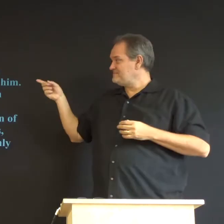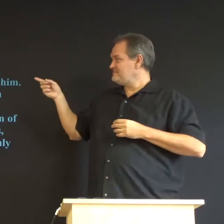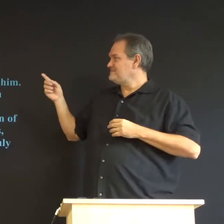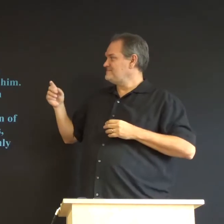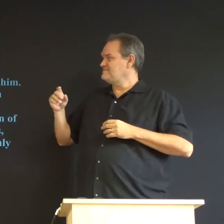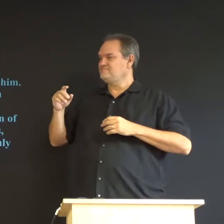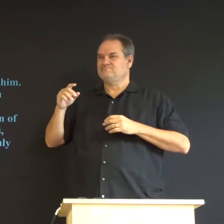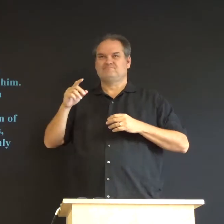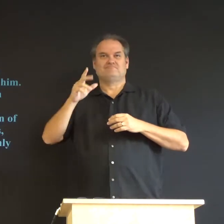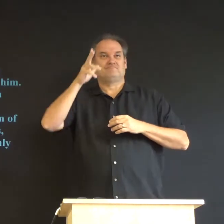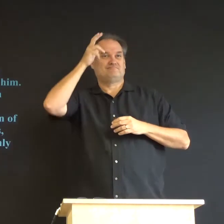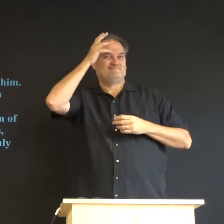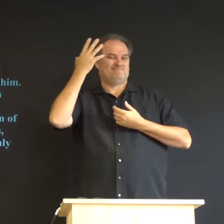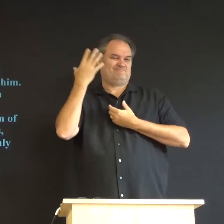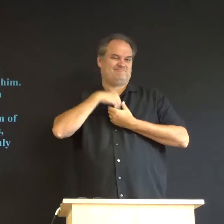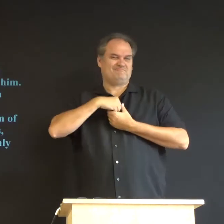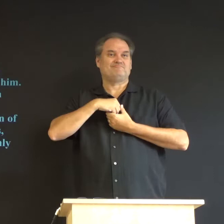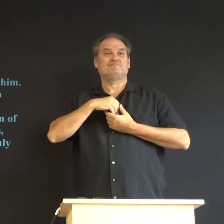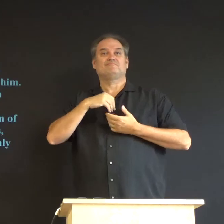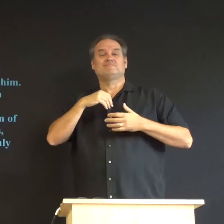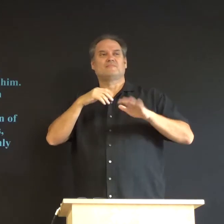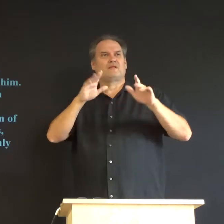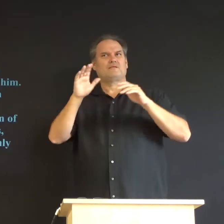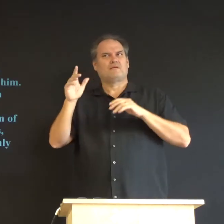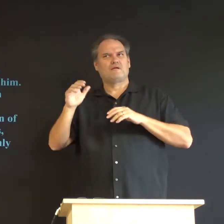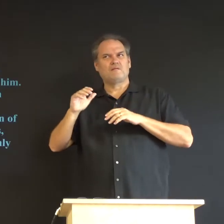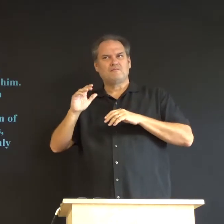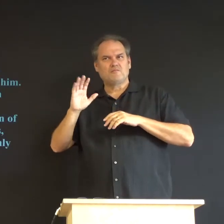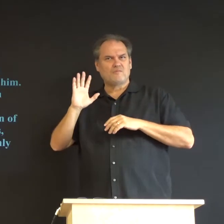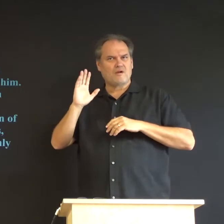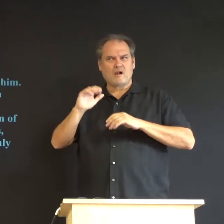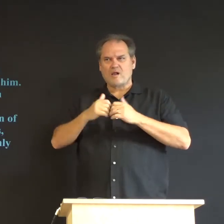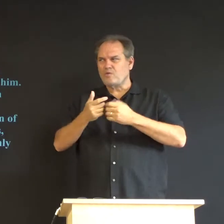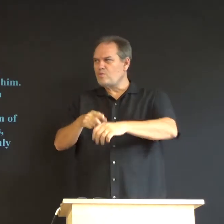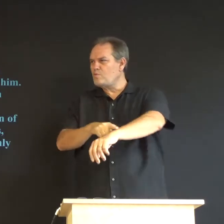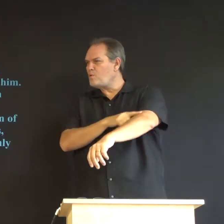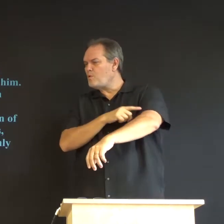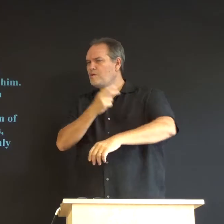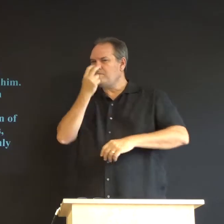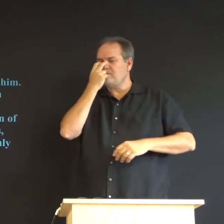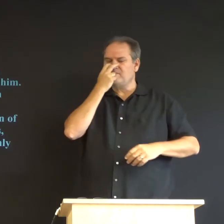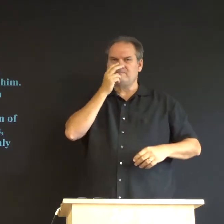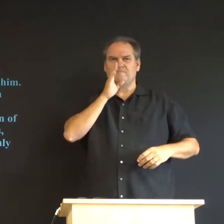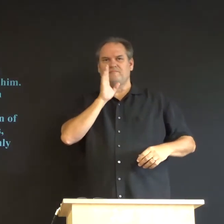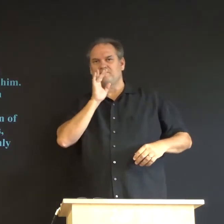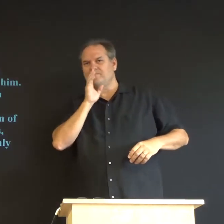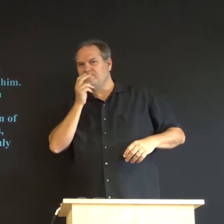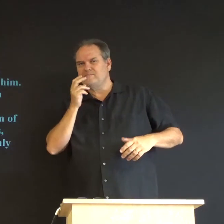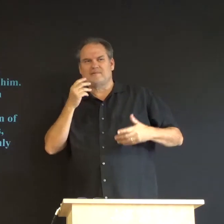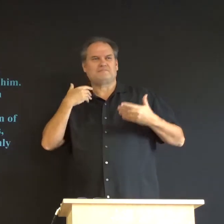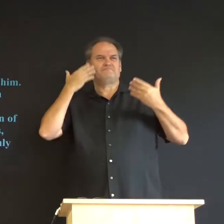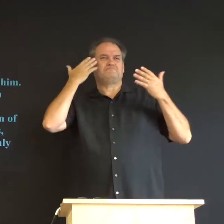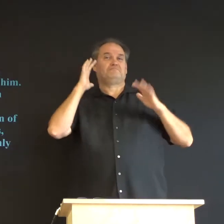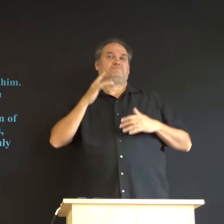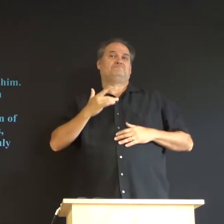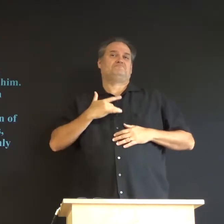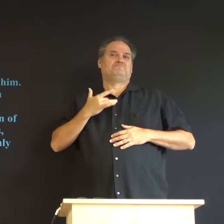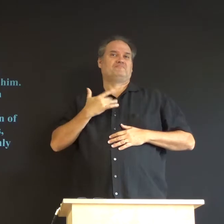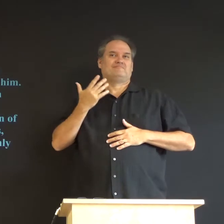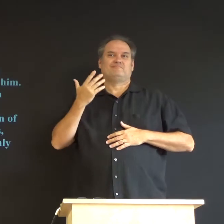These verses. The demon possessed man. It doesn't say how long that he was blind